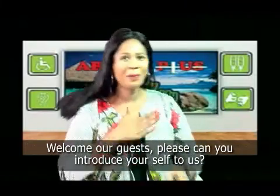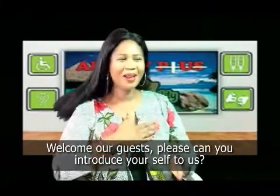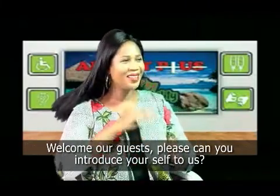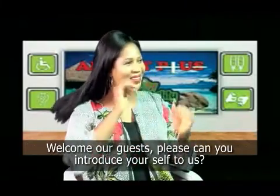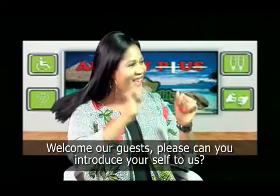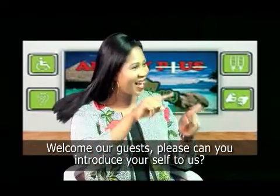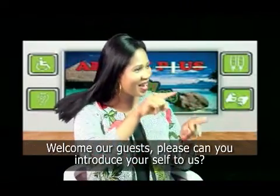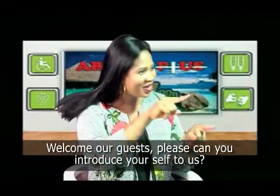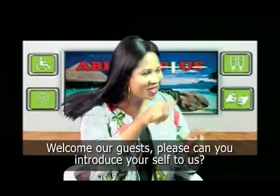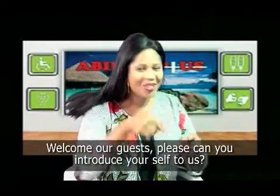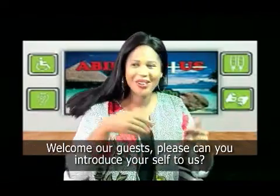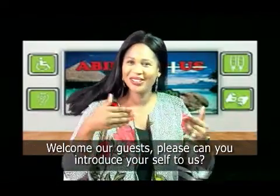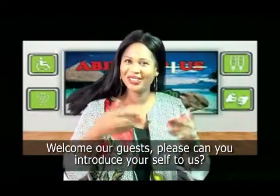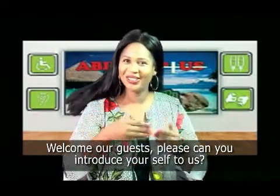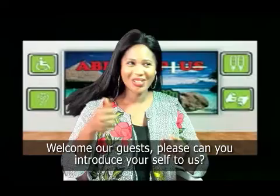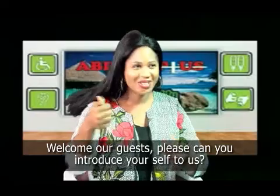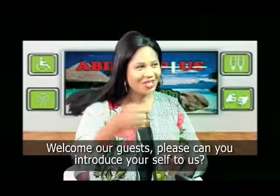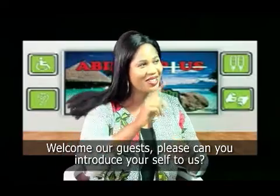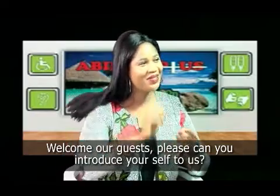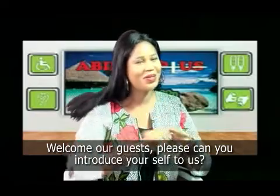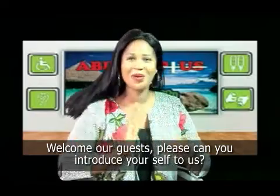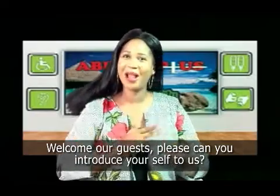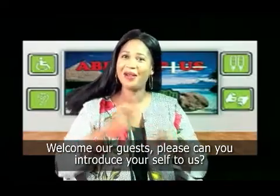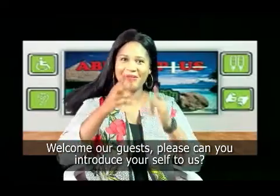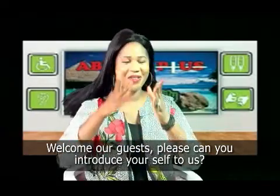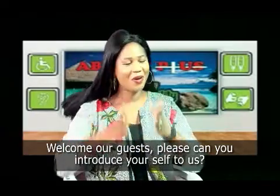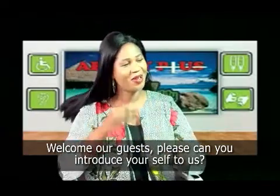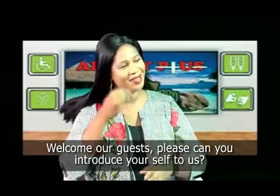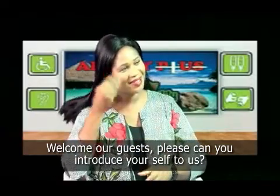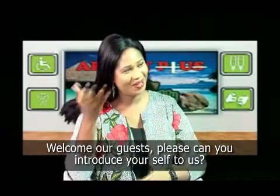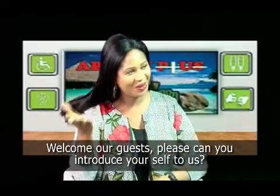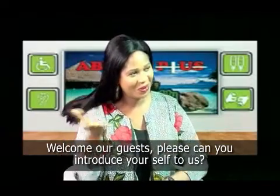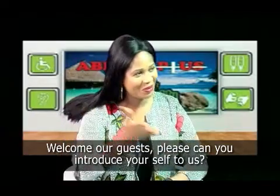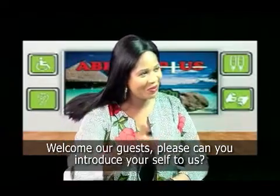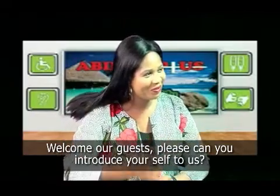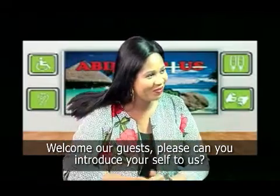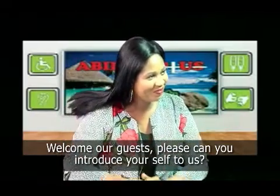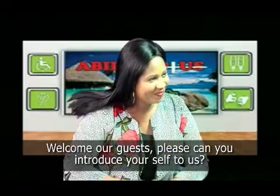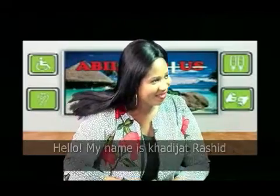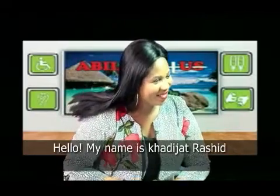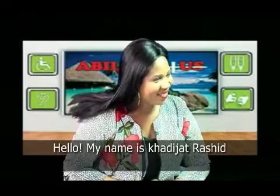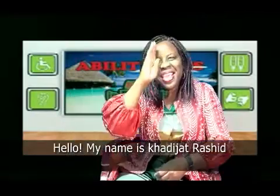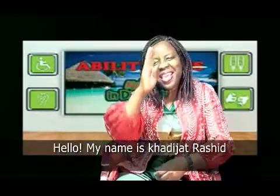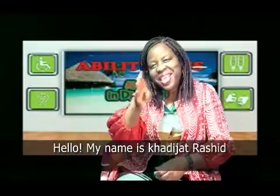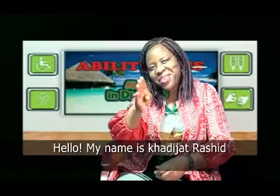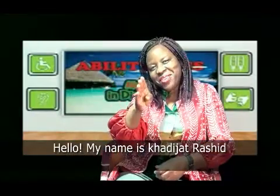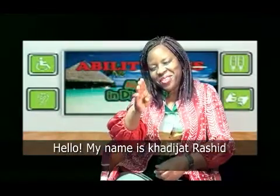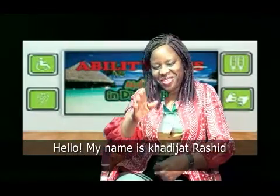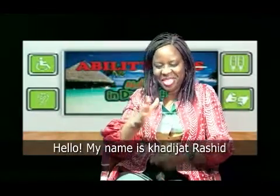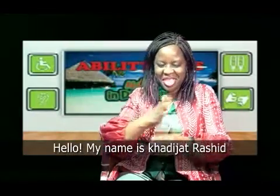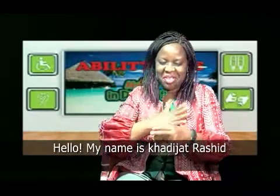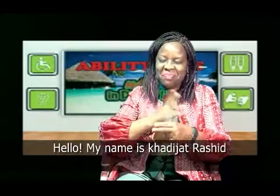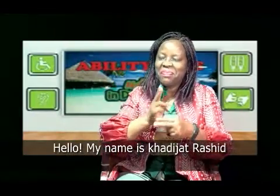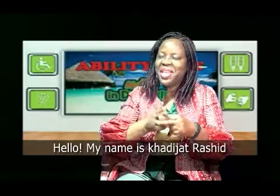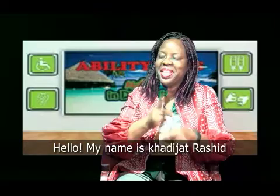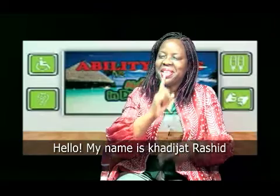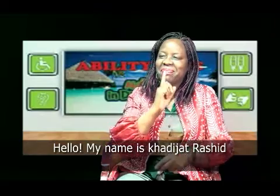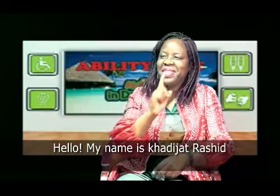guests. Please, can you introduce yourselves to us, to our viewers at home? Hello, my